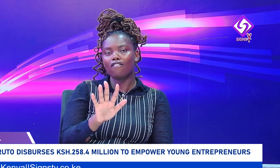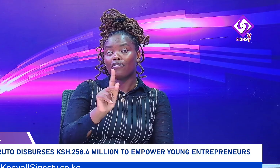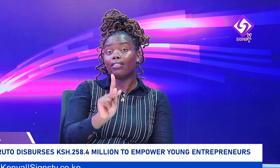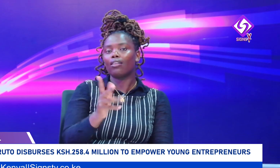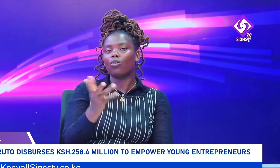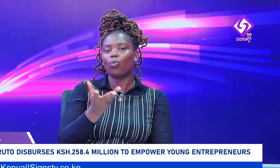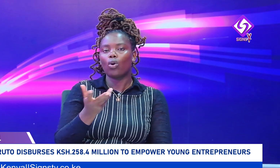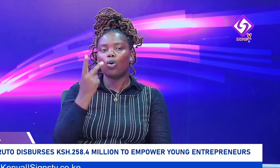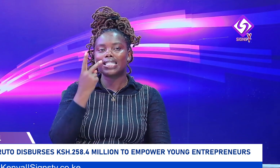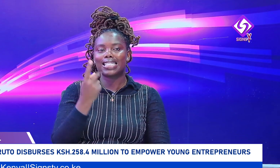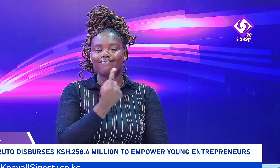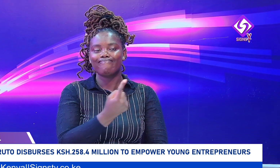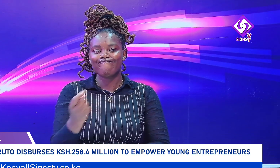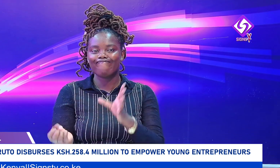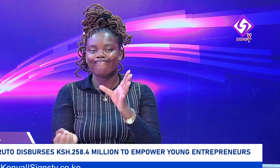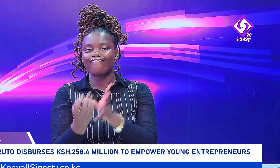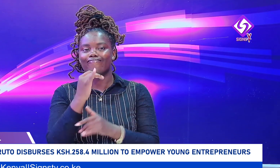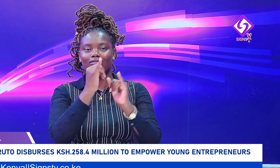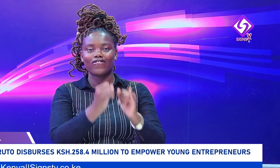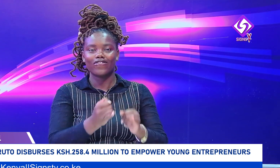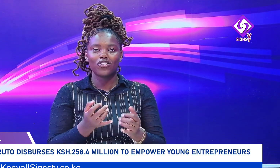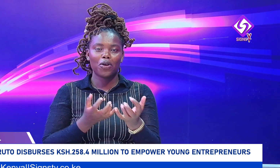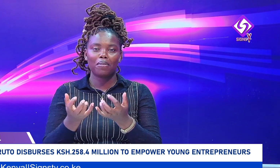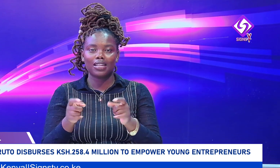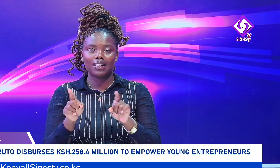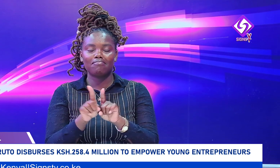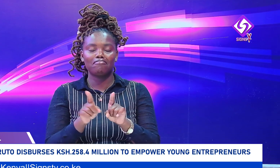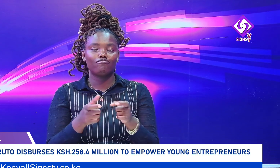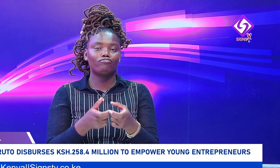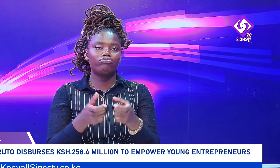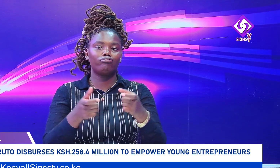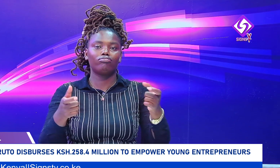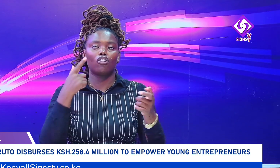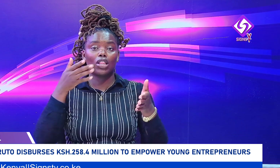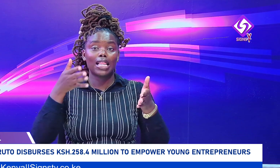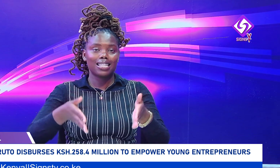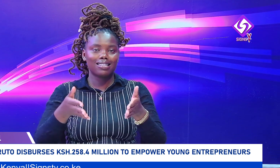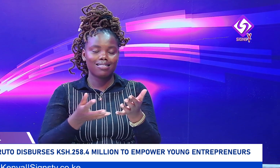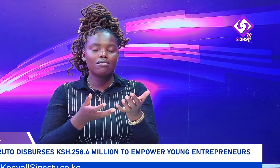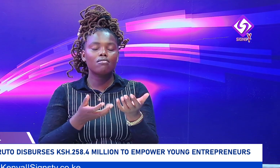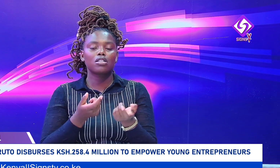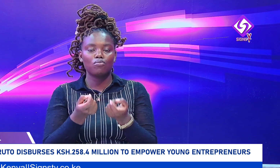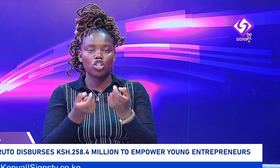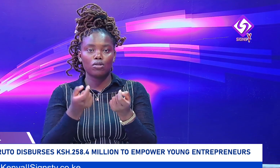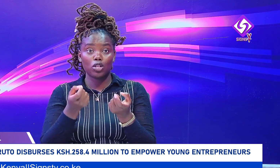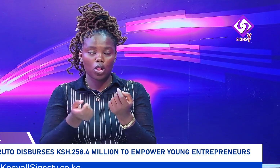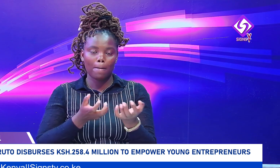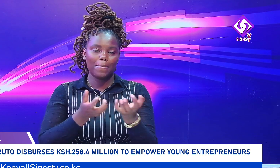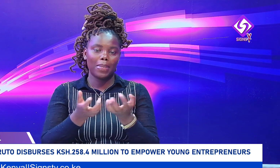of 25,000 Kenya shillings to either launch new ventures or scale existing small